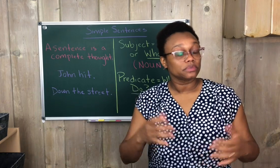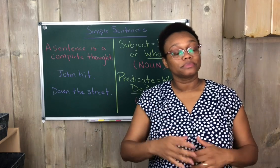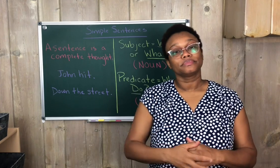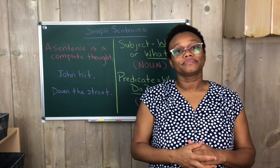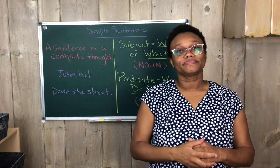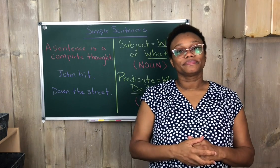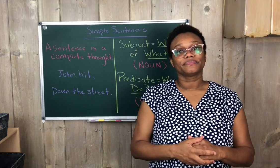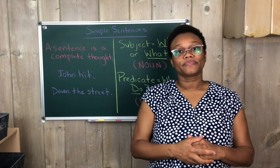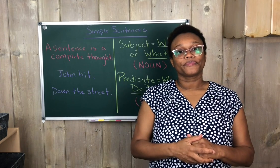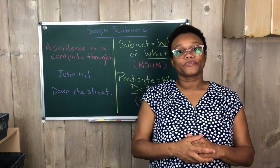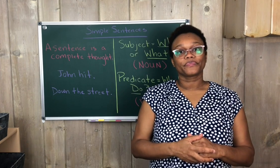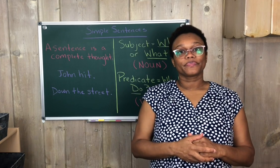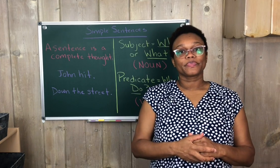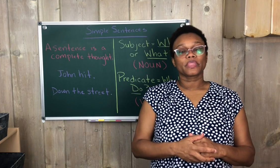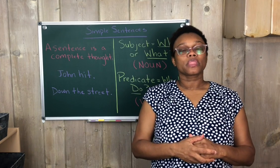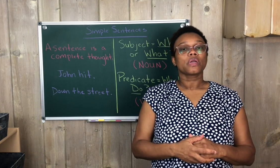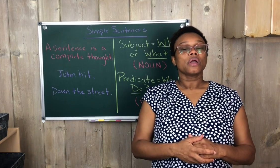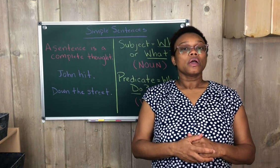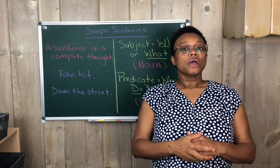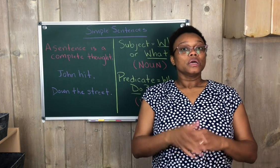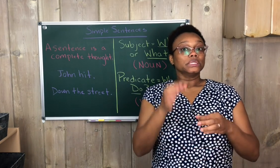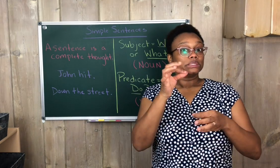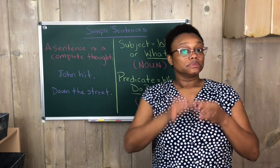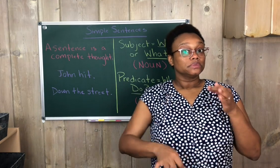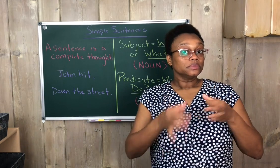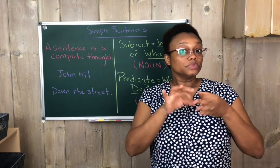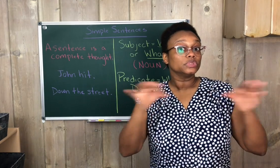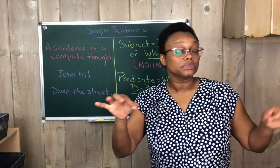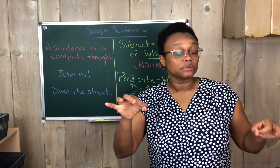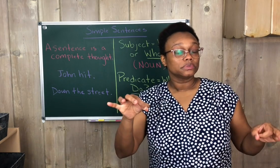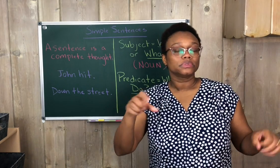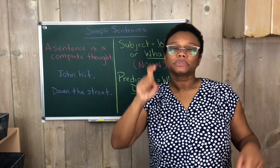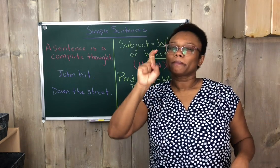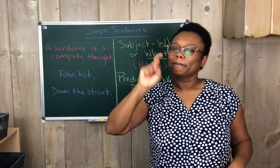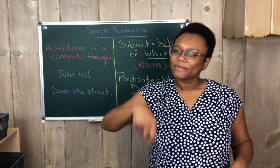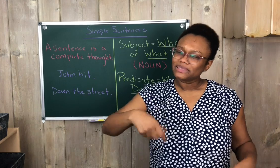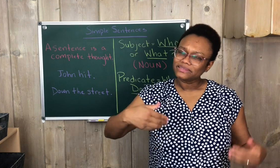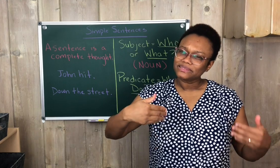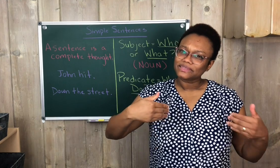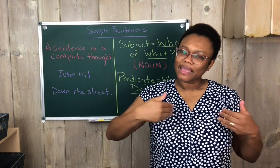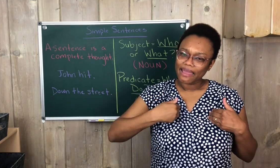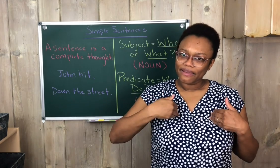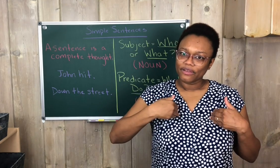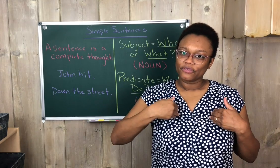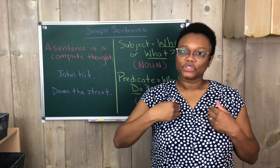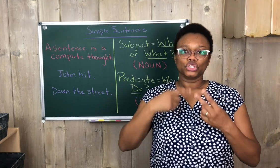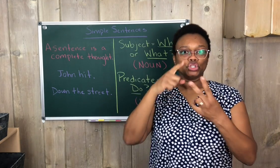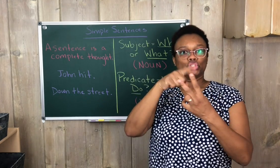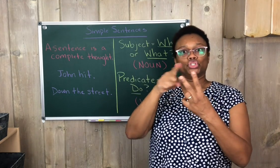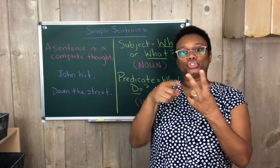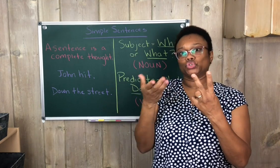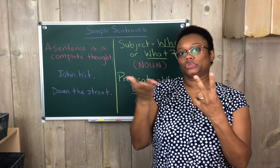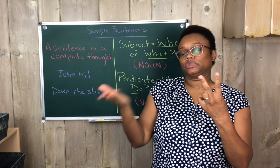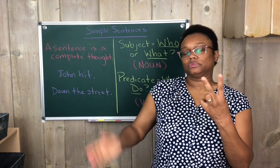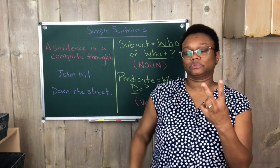Simple sentences are what? Simple sentences must have 2